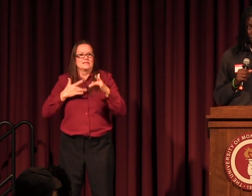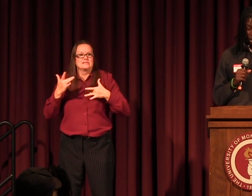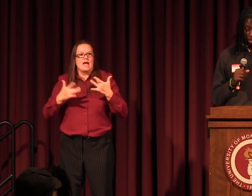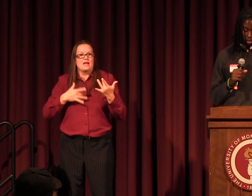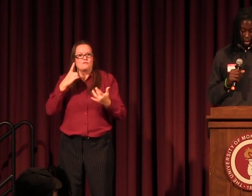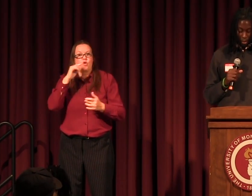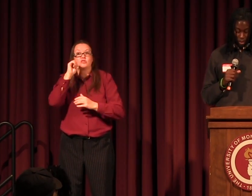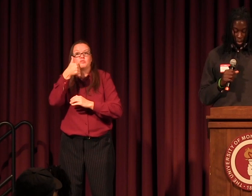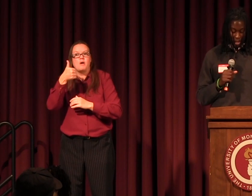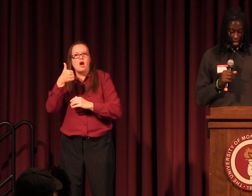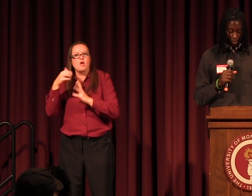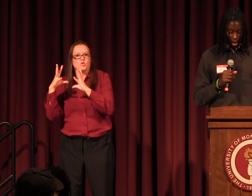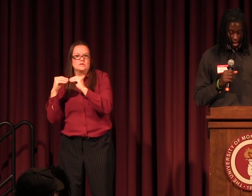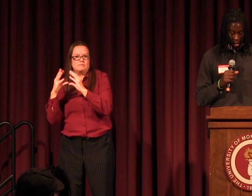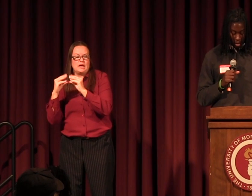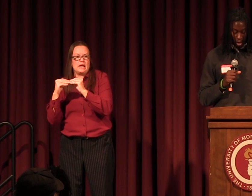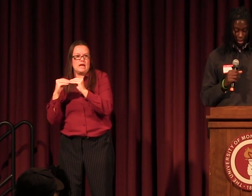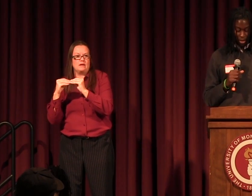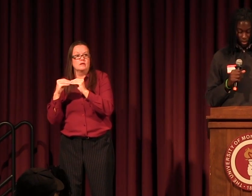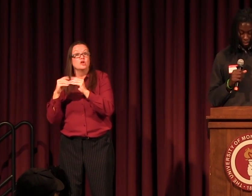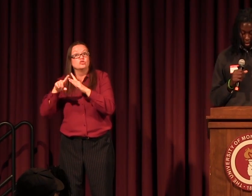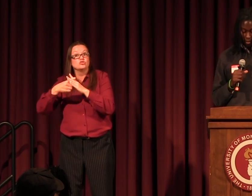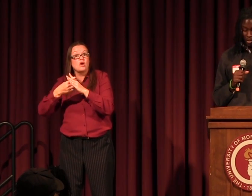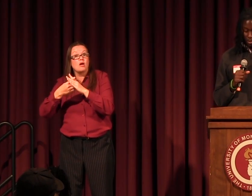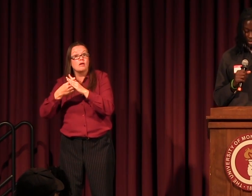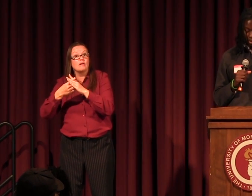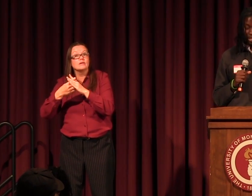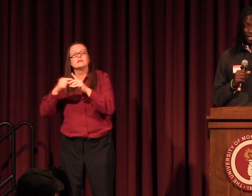summit tomorrow, which will begin right here on the third